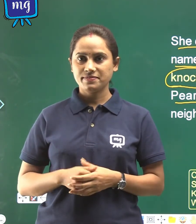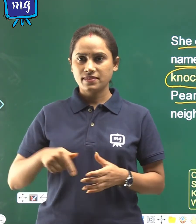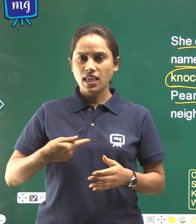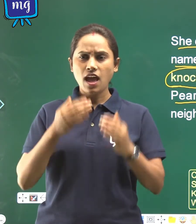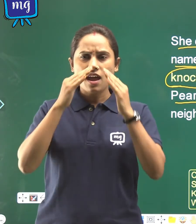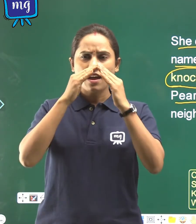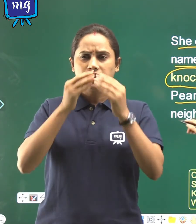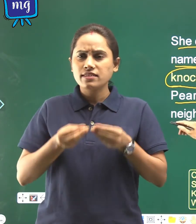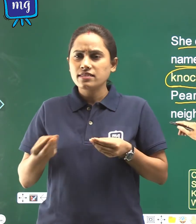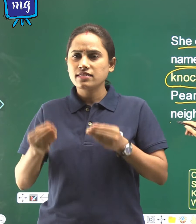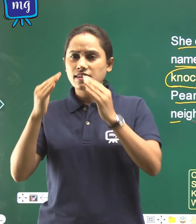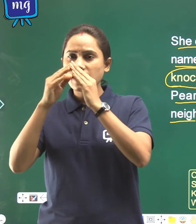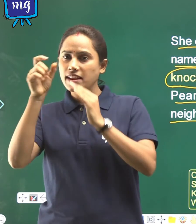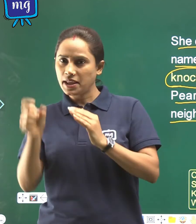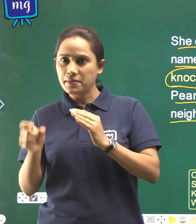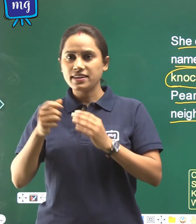her neighbor